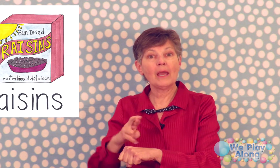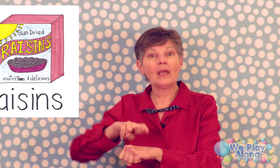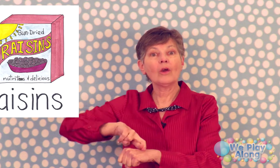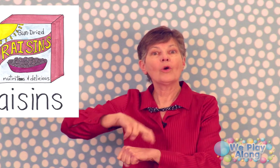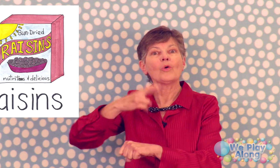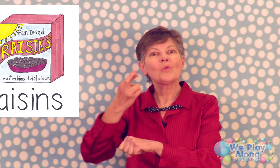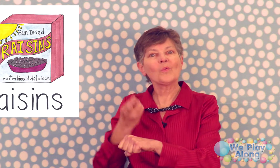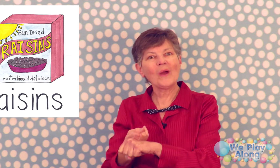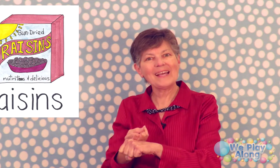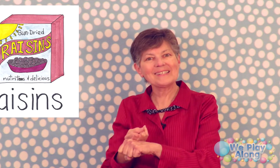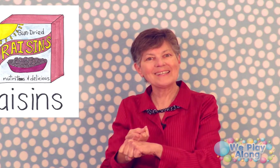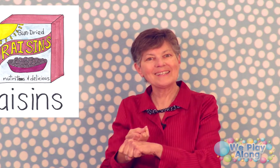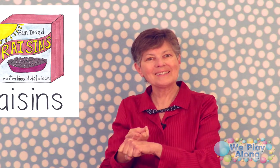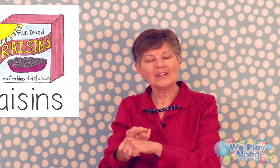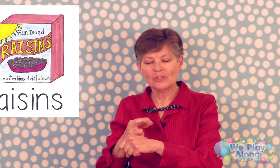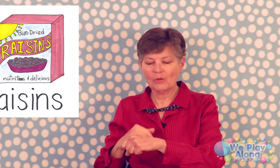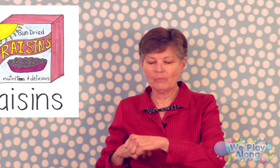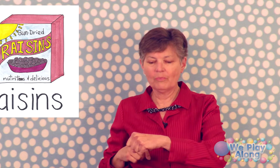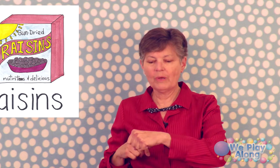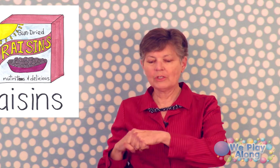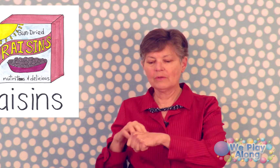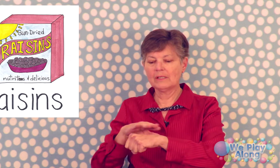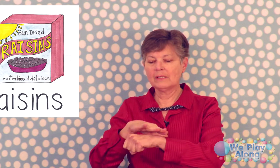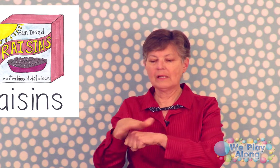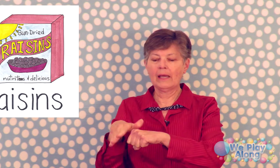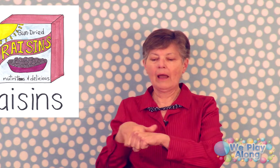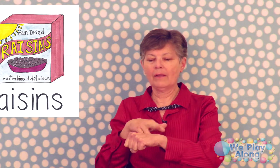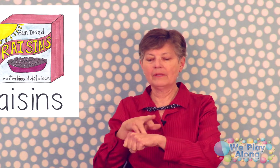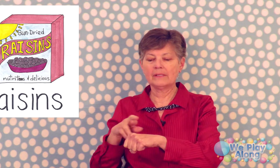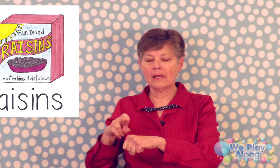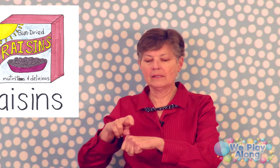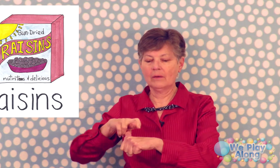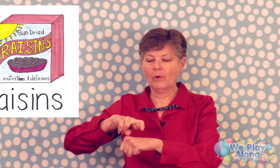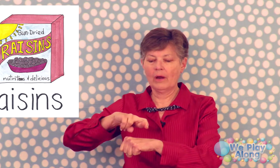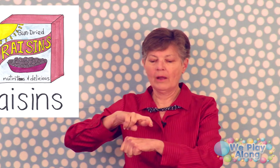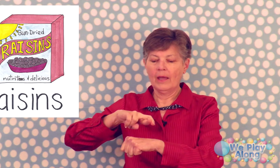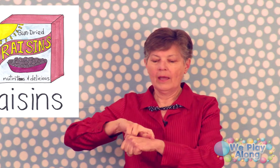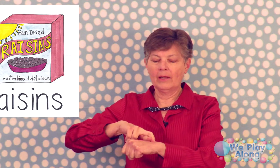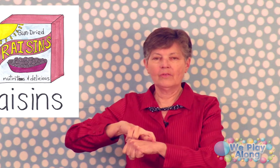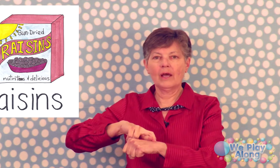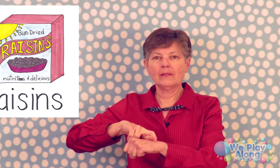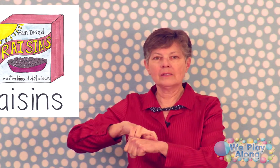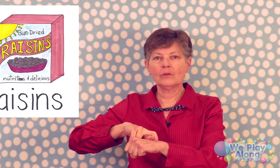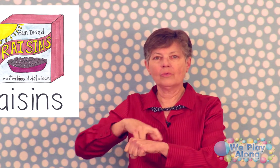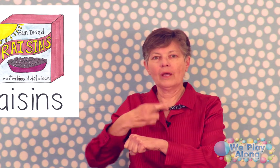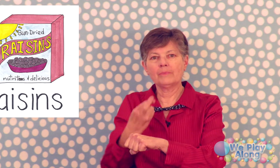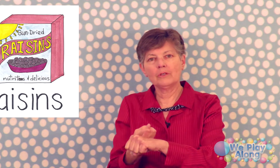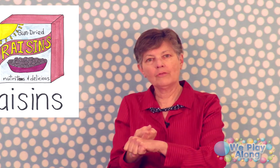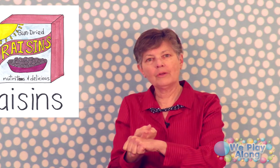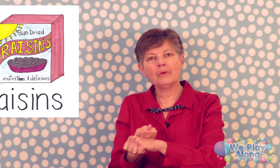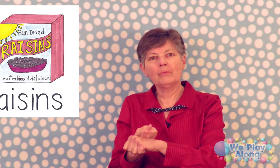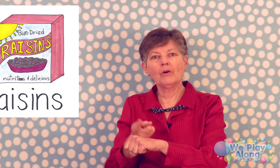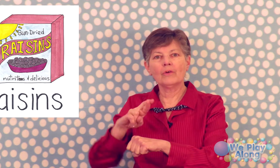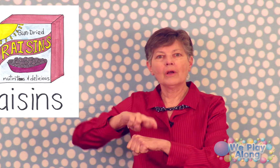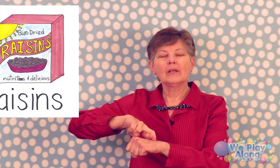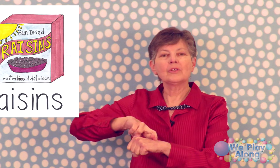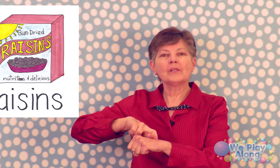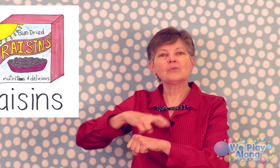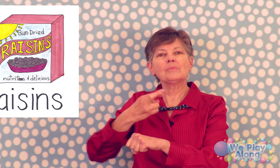make raisins. So picture this is like out in the sun somewhere, and you've got these little grapes and you're flipping them over. So this would be